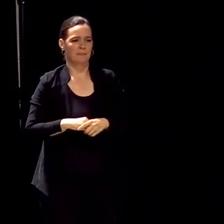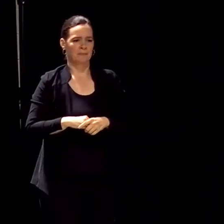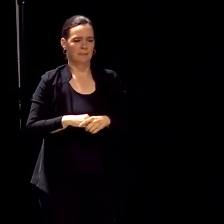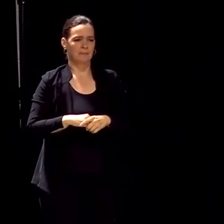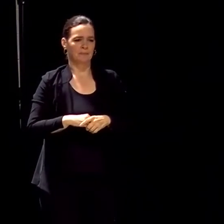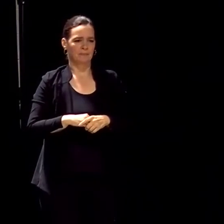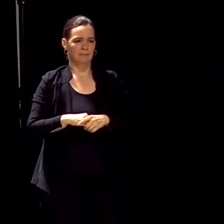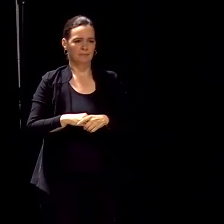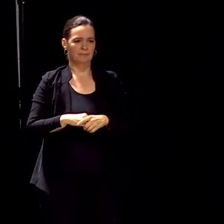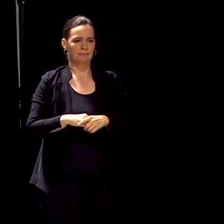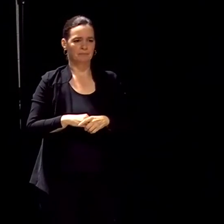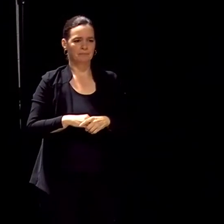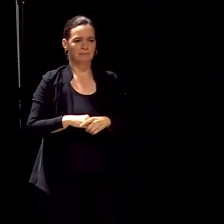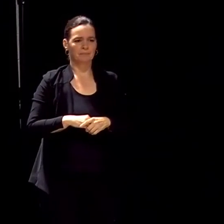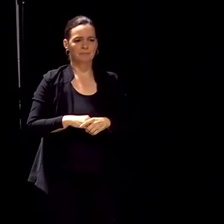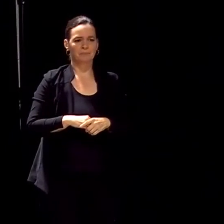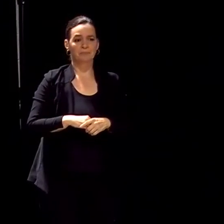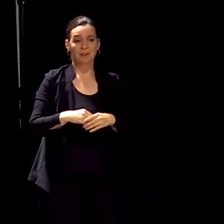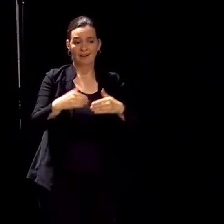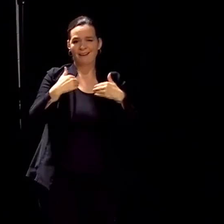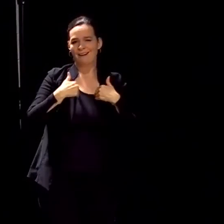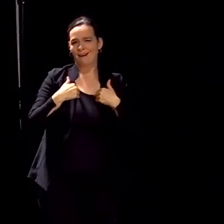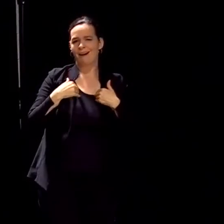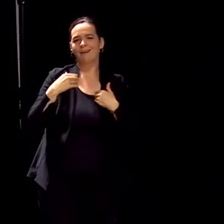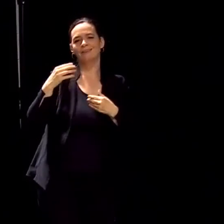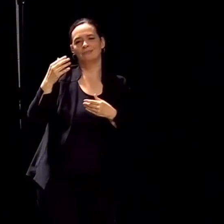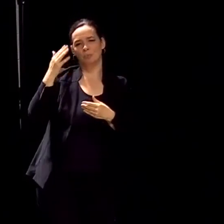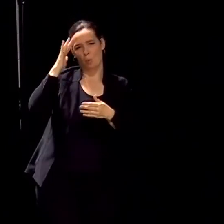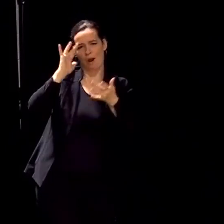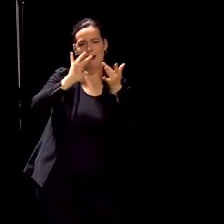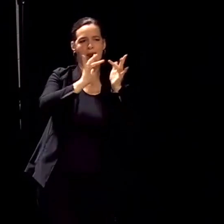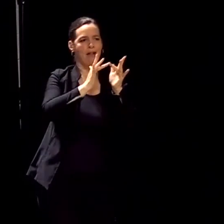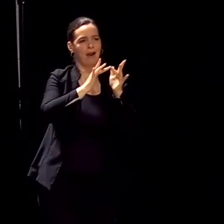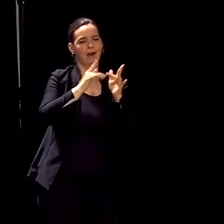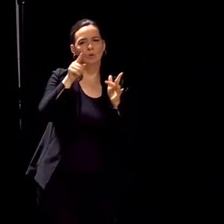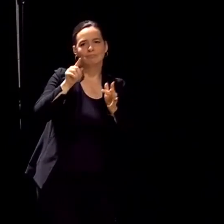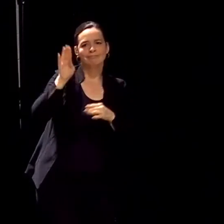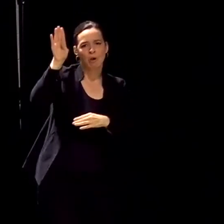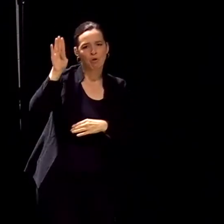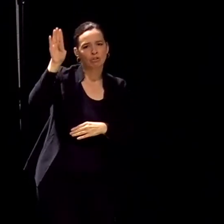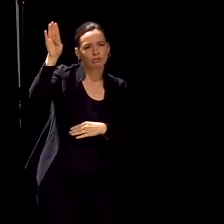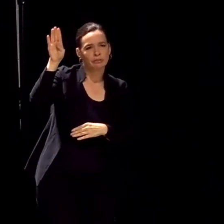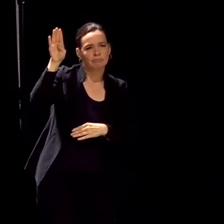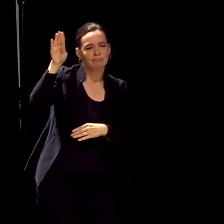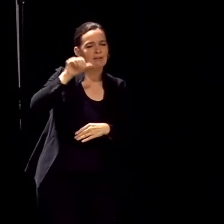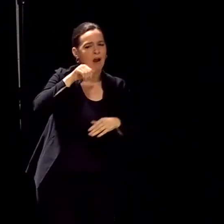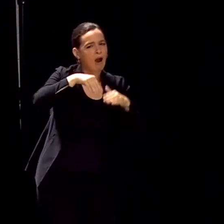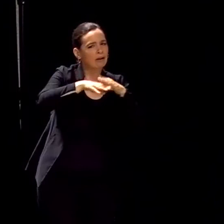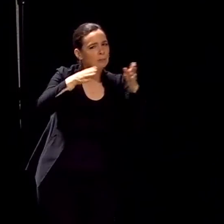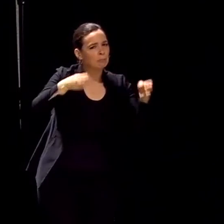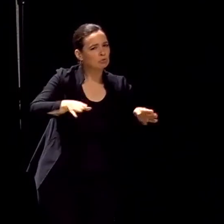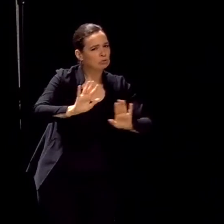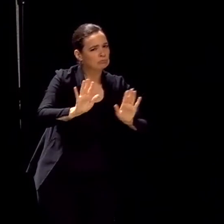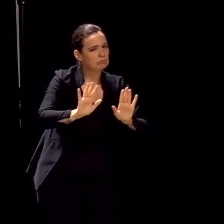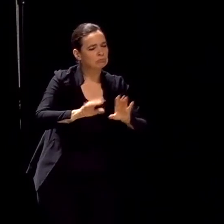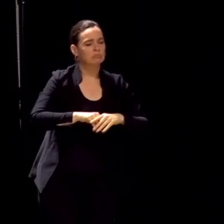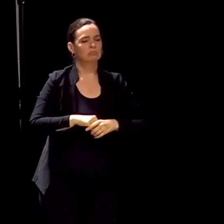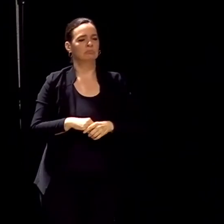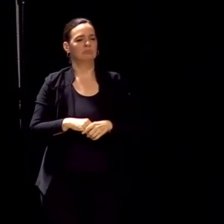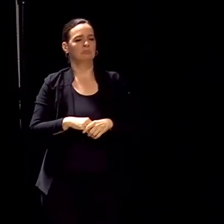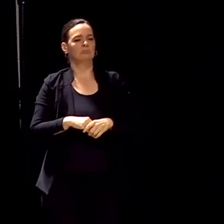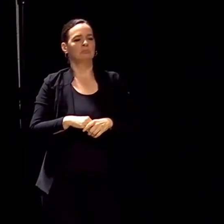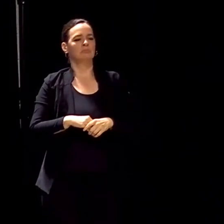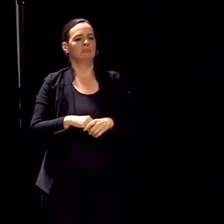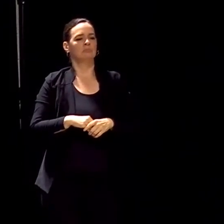other virtual ones in other counties, but we hold towns and villages harmless to tax collection. Properties